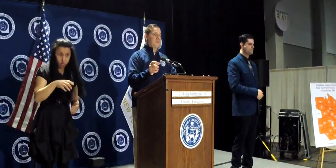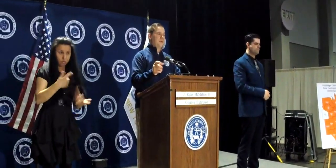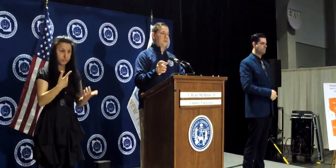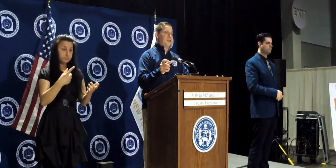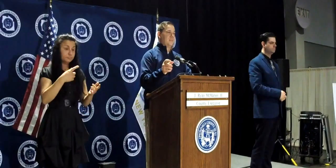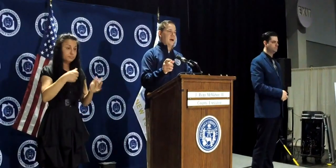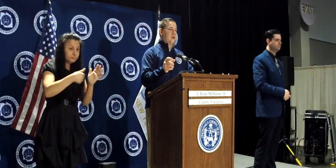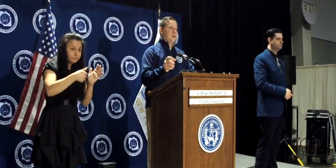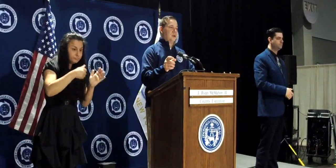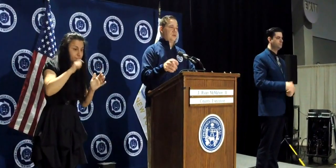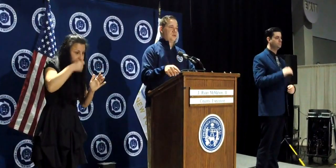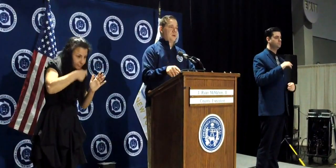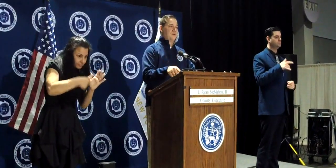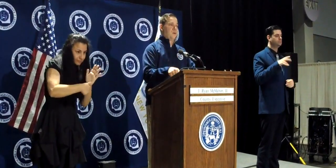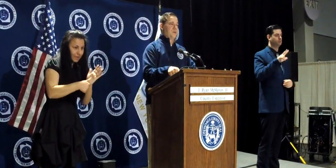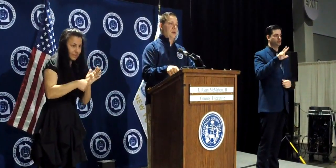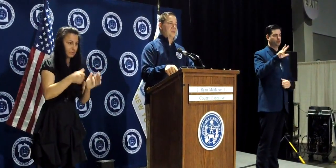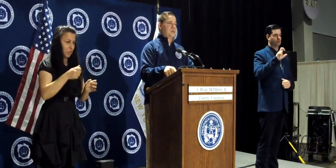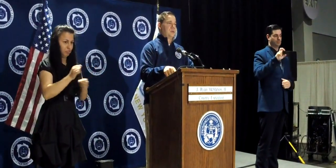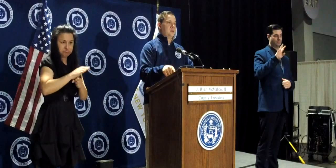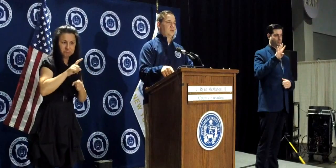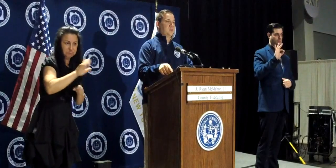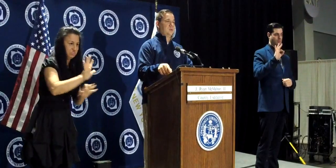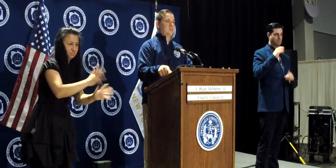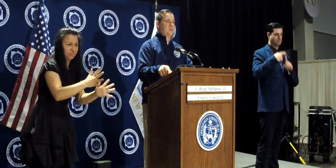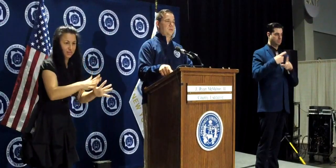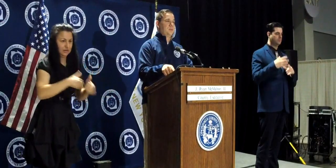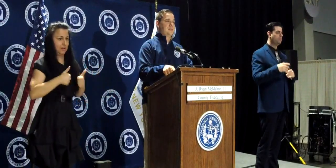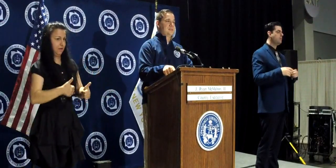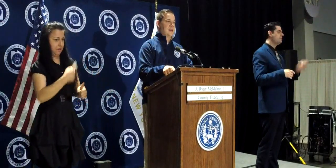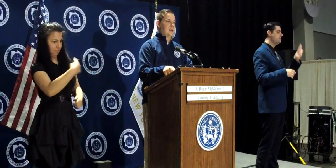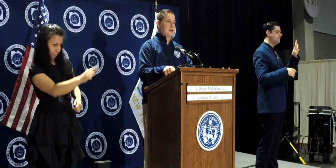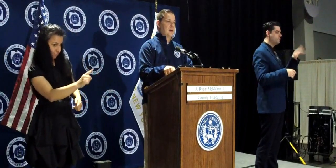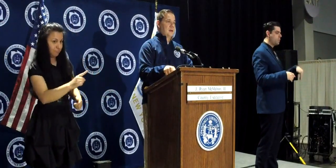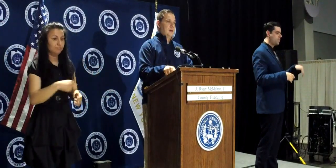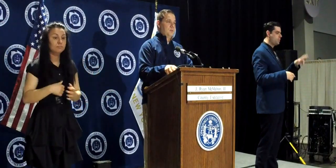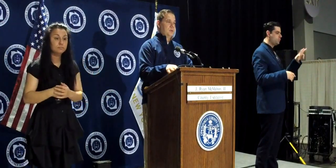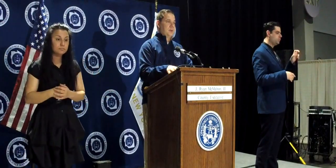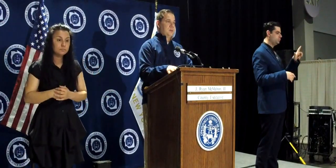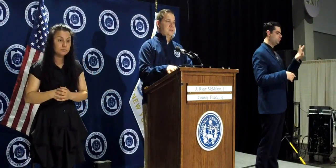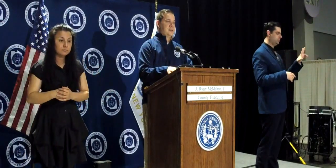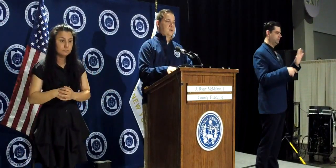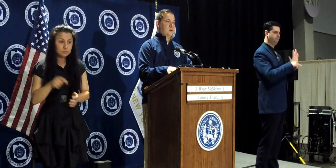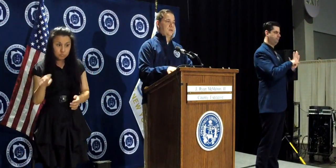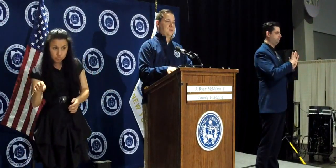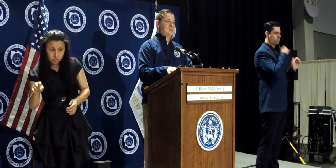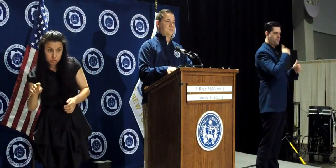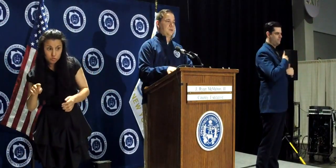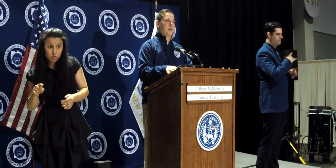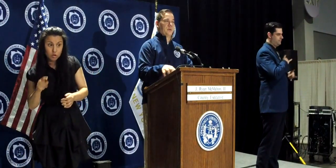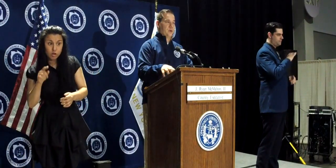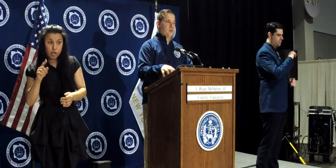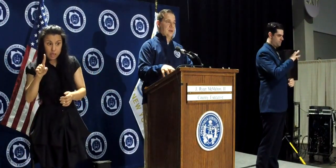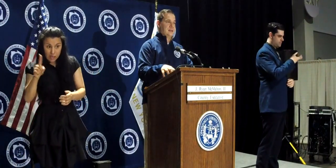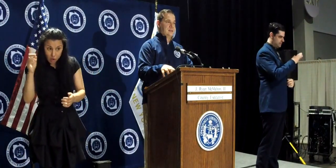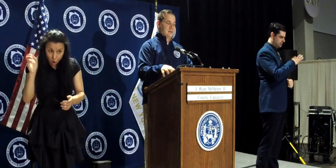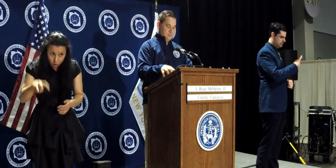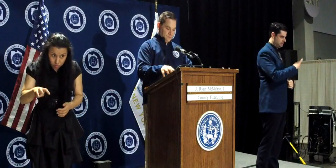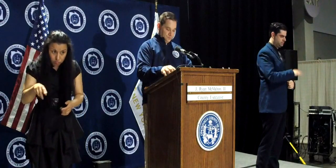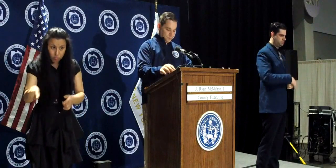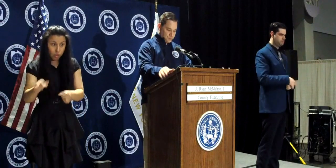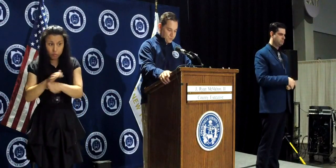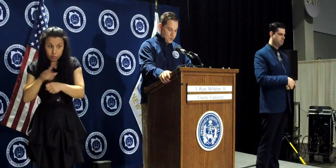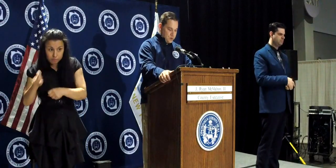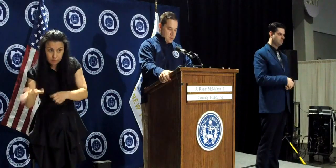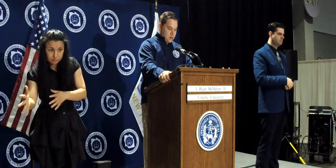big number to think about. There's been 4,323 people who have been sick, but they've been sick with something other than COVID-19.